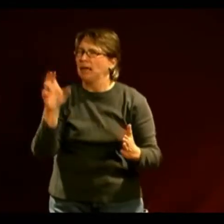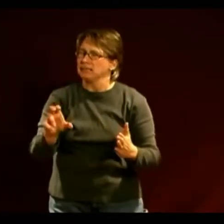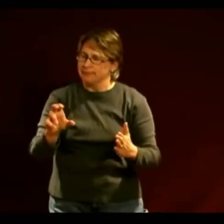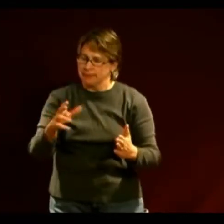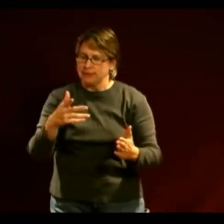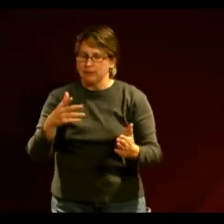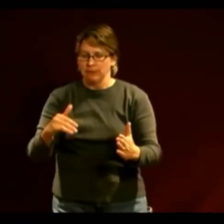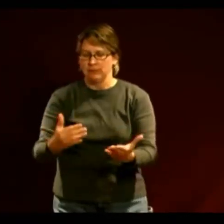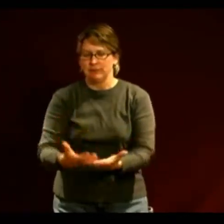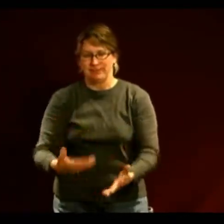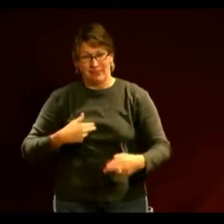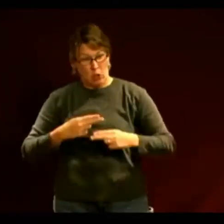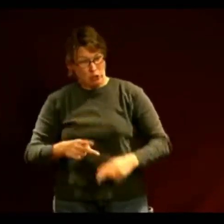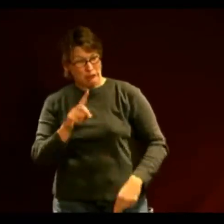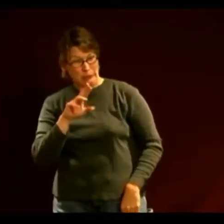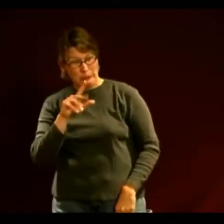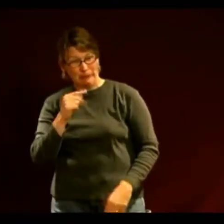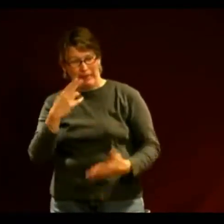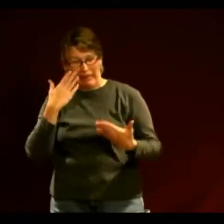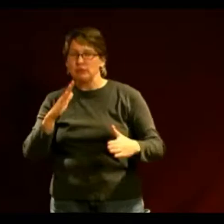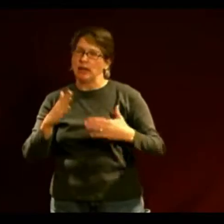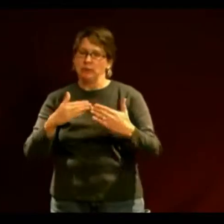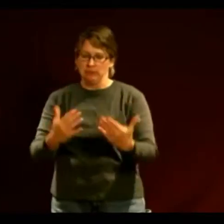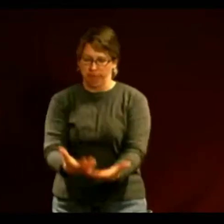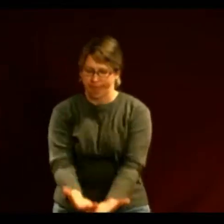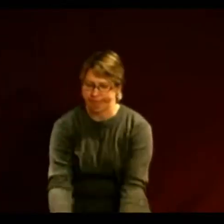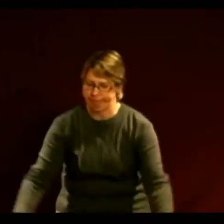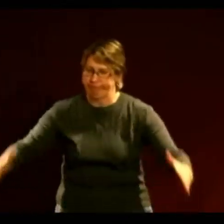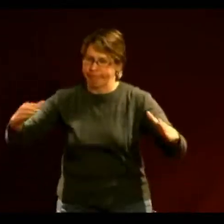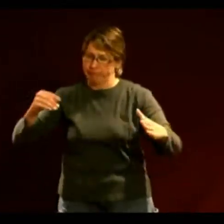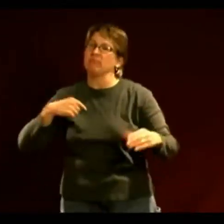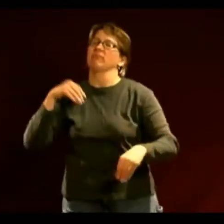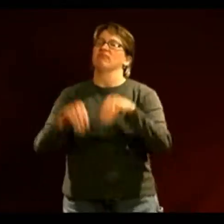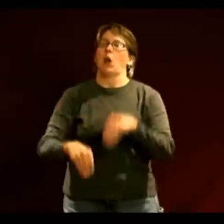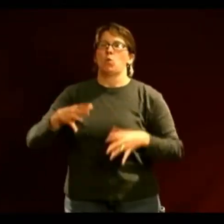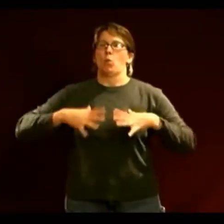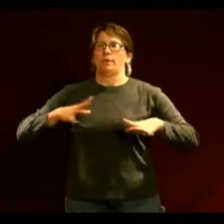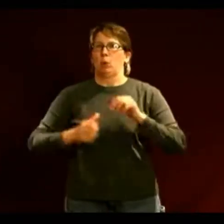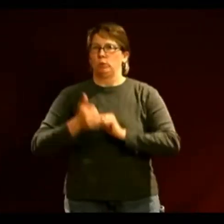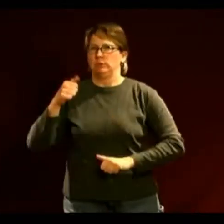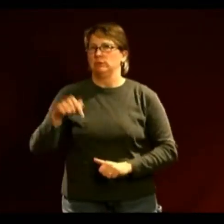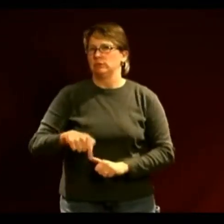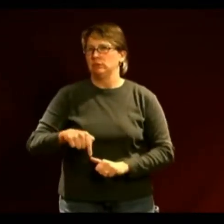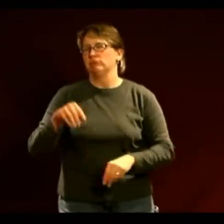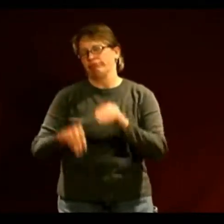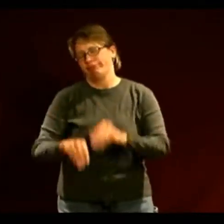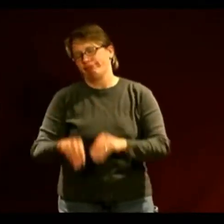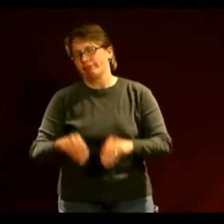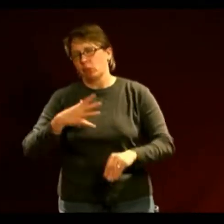it's rubber coated. It's an expensive bag, but it's really worth it. And I'm not sure if it's called a Duluth pack, but